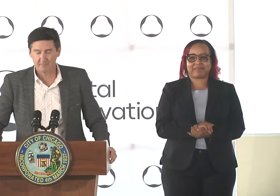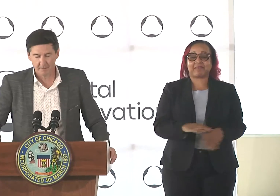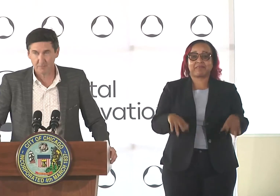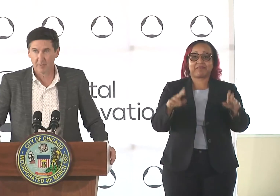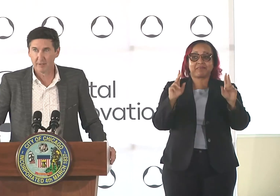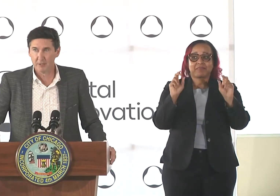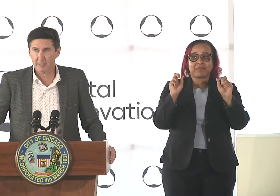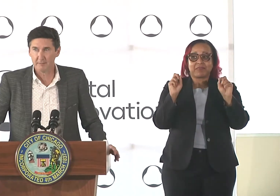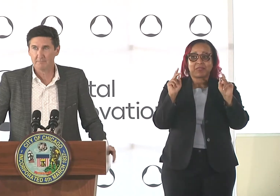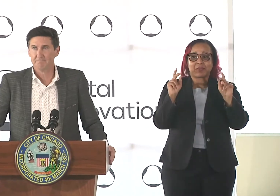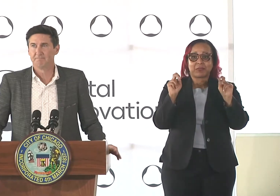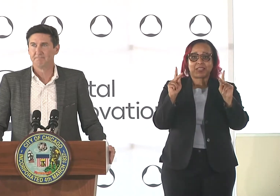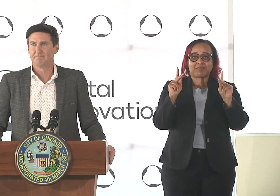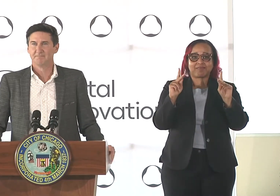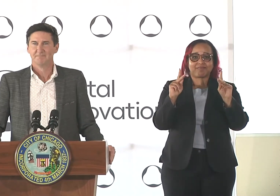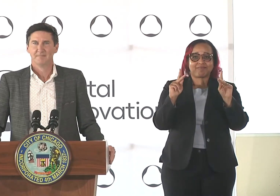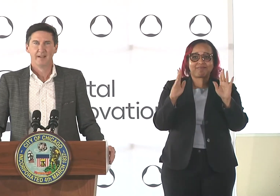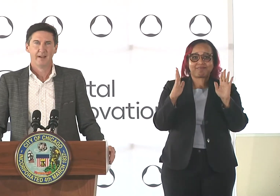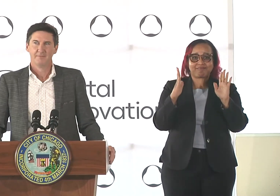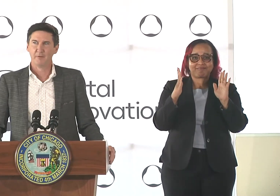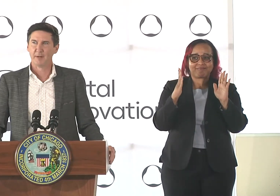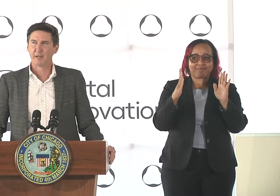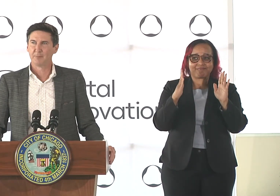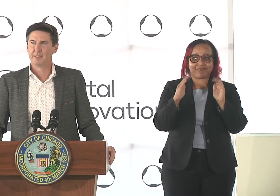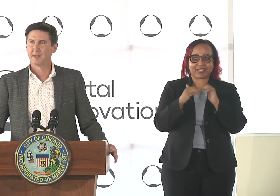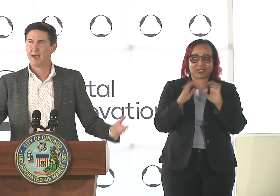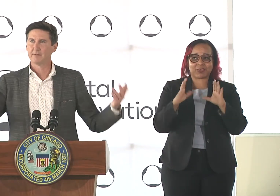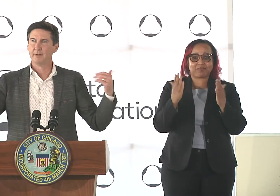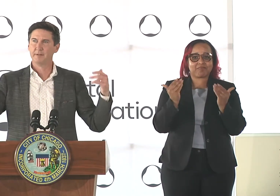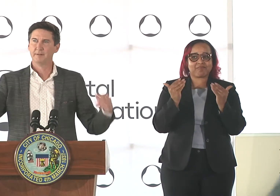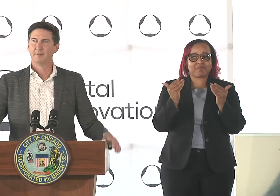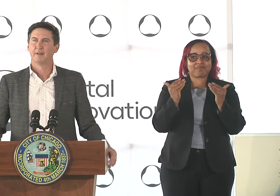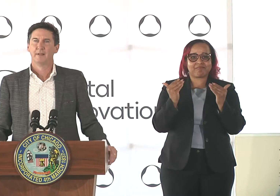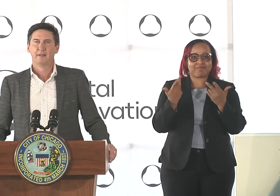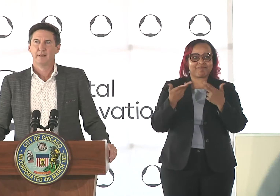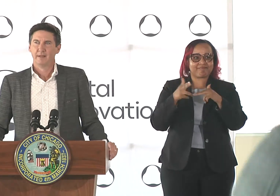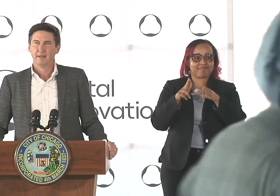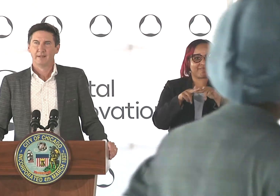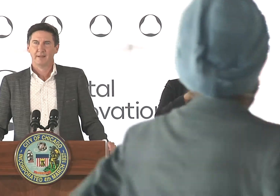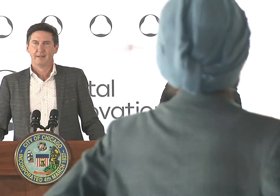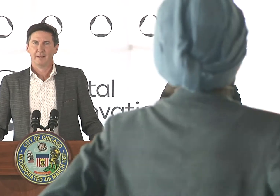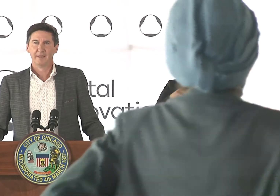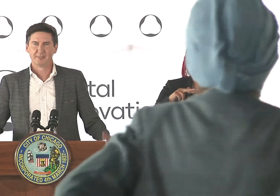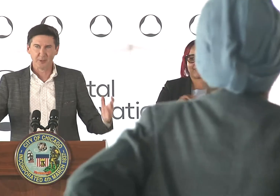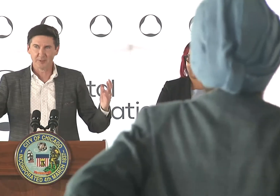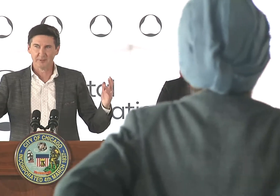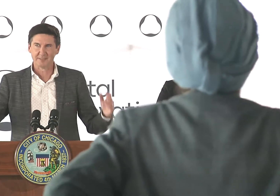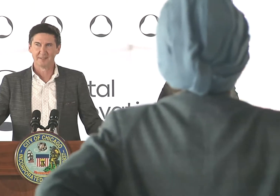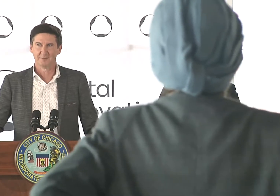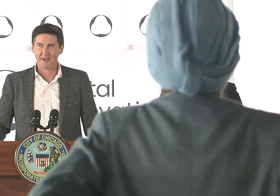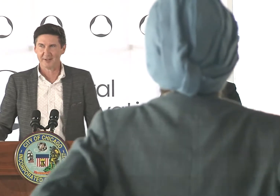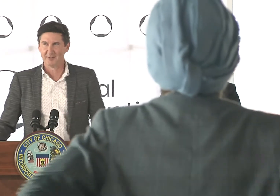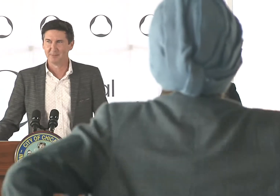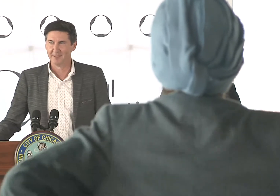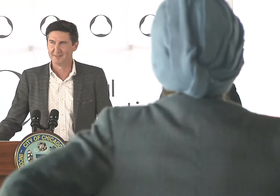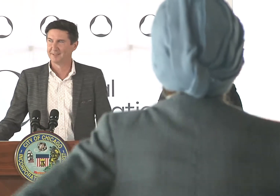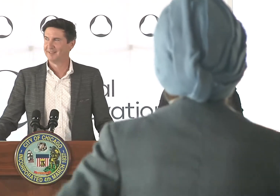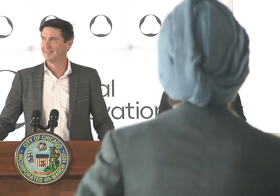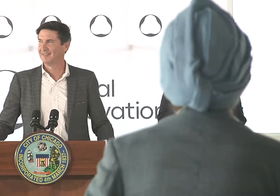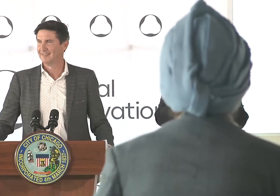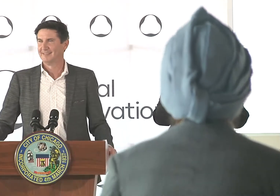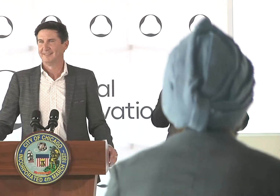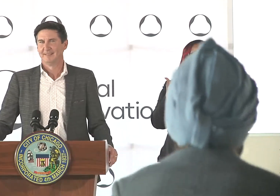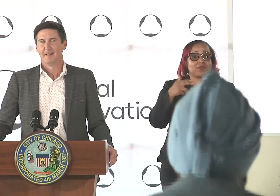All right, we're going to do it. If everybody could please gather in a social distance fashion,